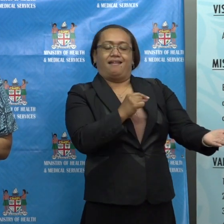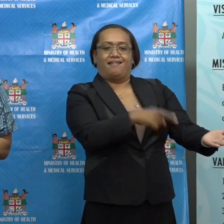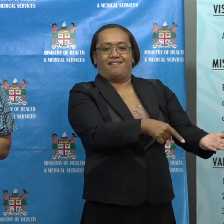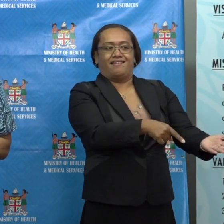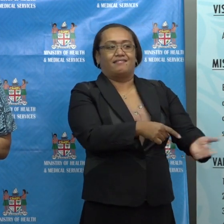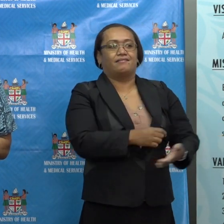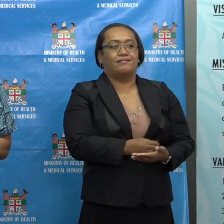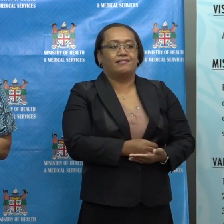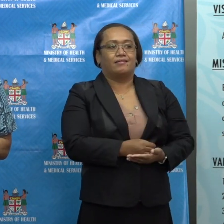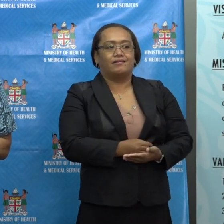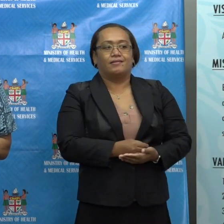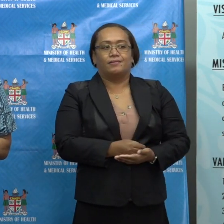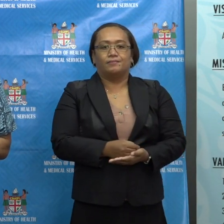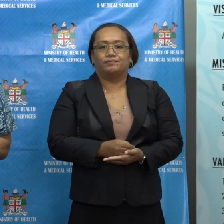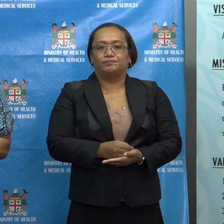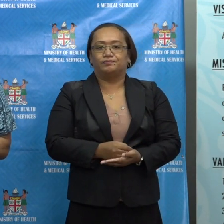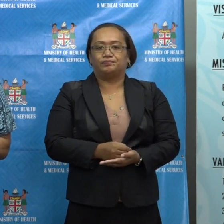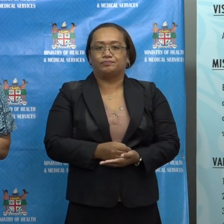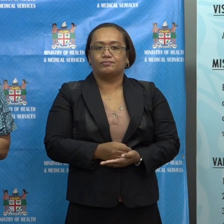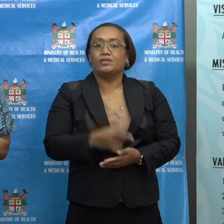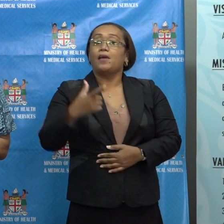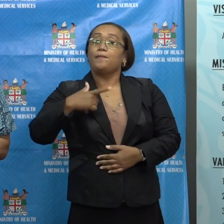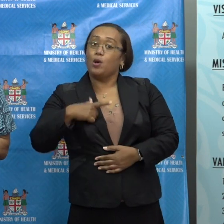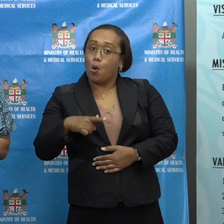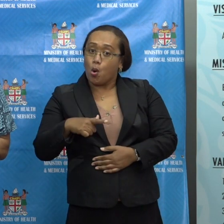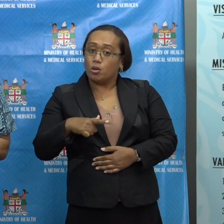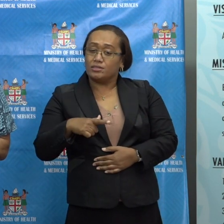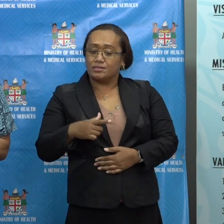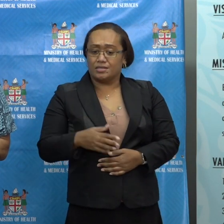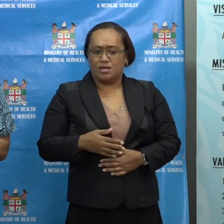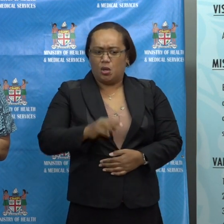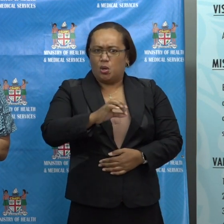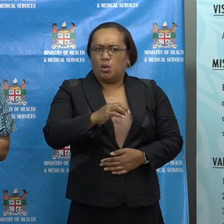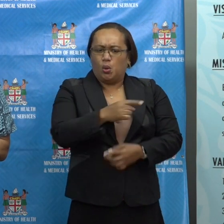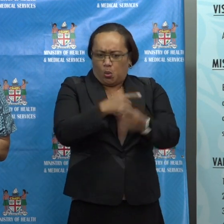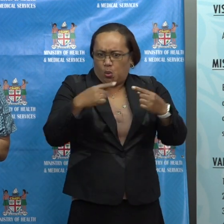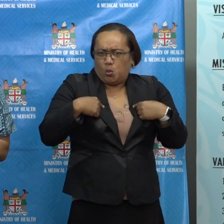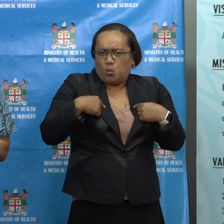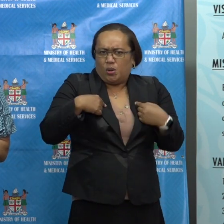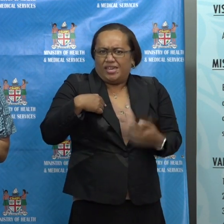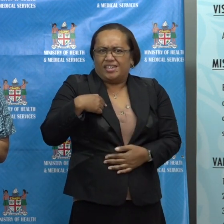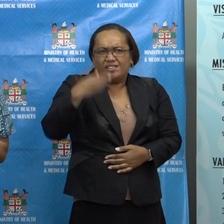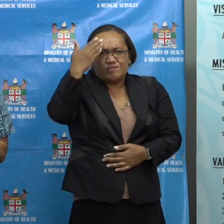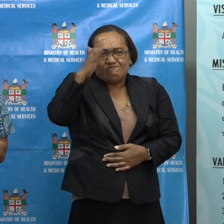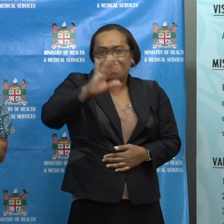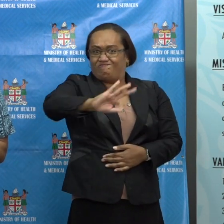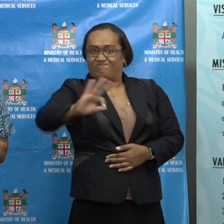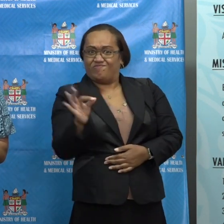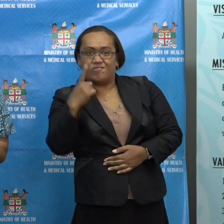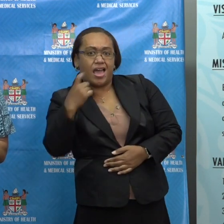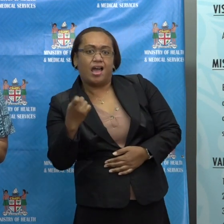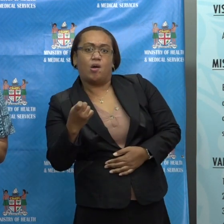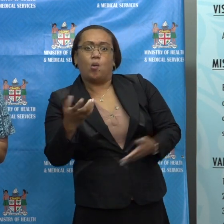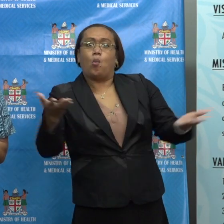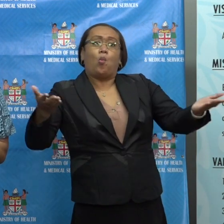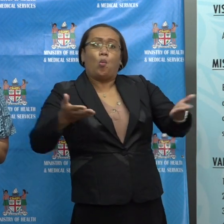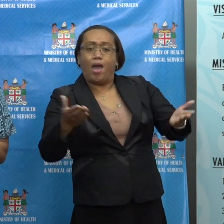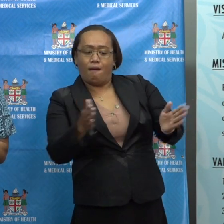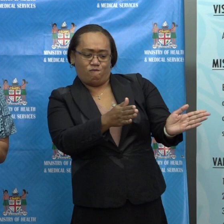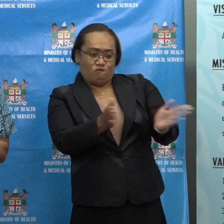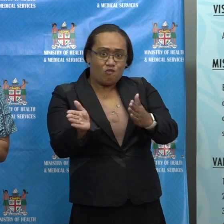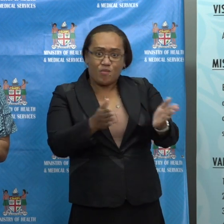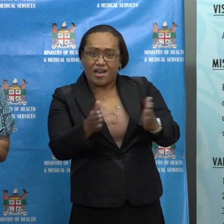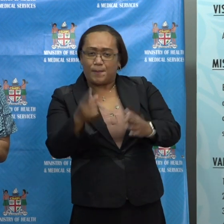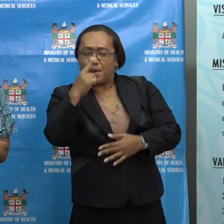So, because we cannot yet pin down the movements of these people and identify all their